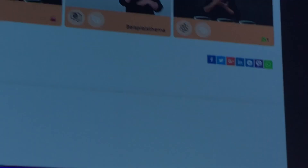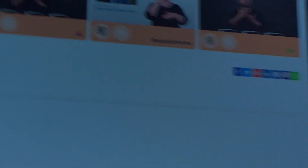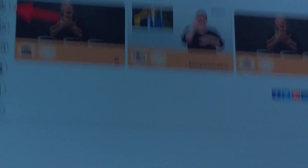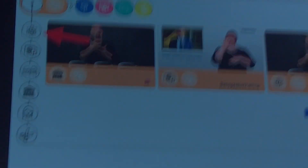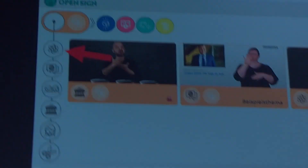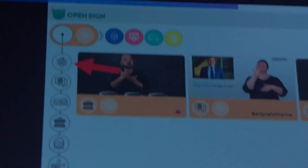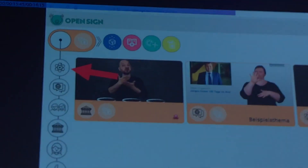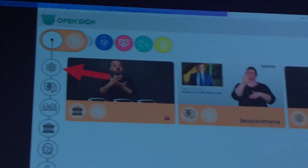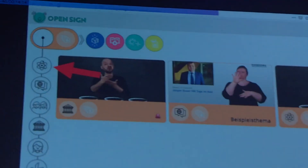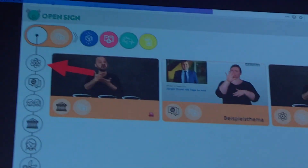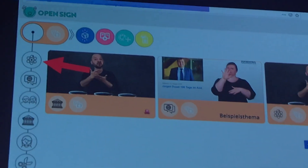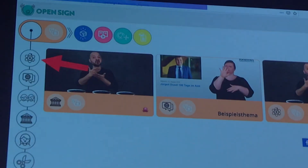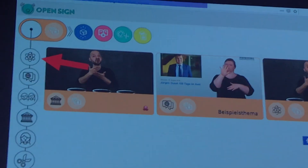these symbols.